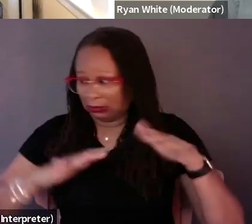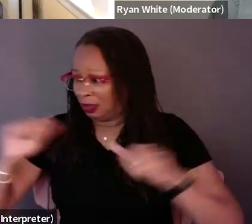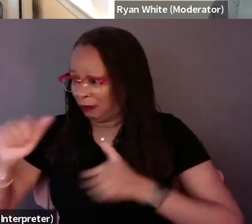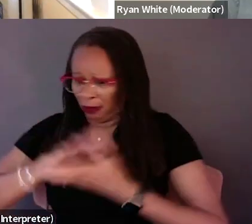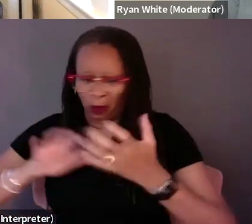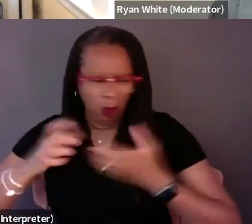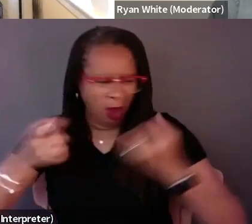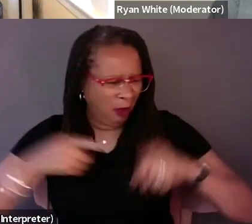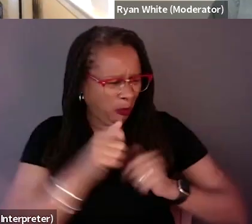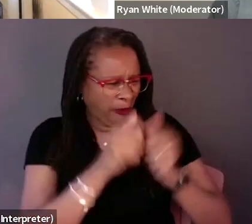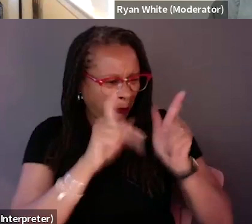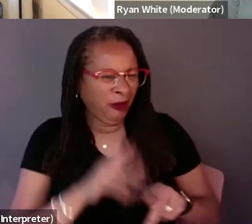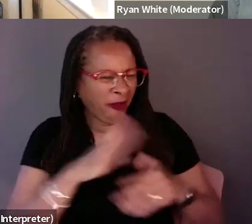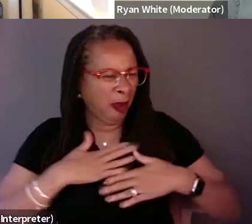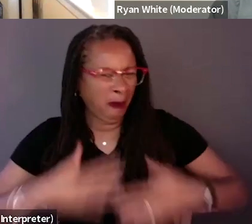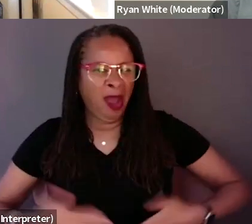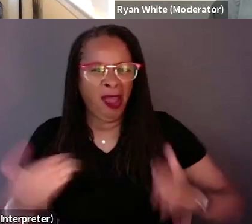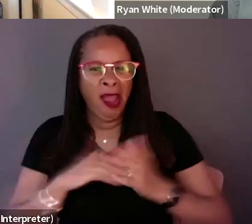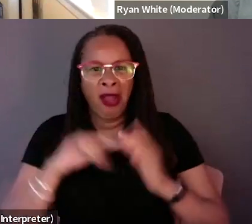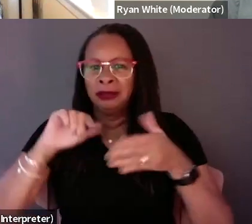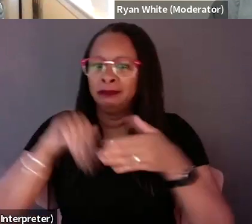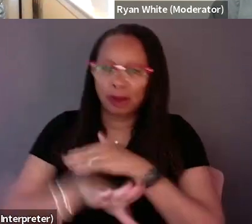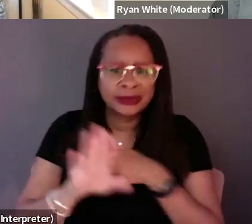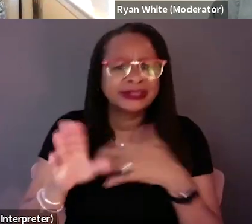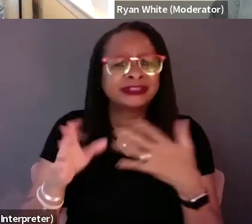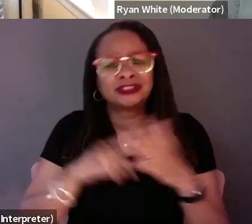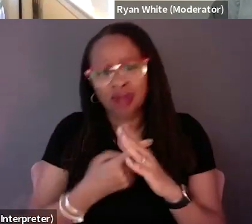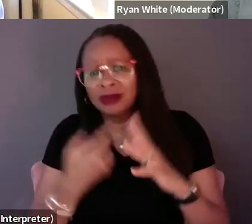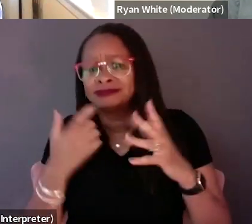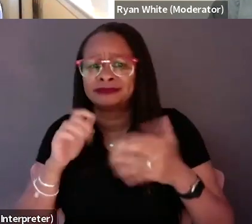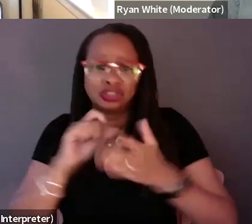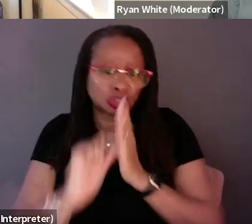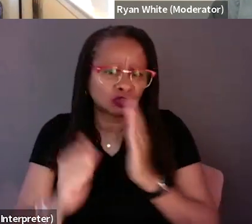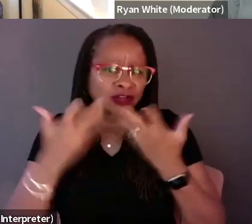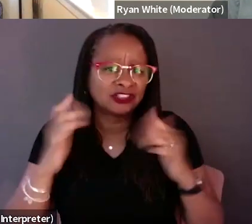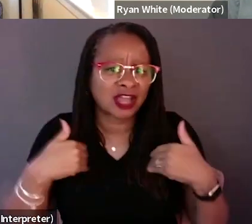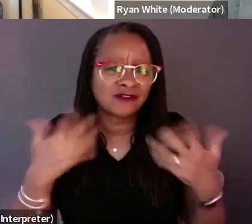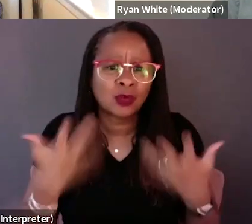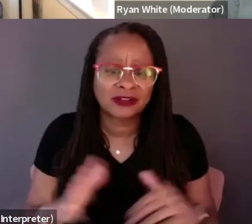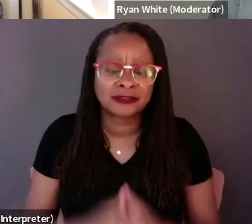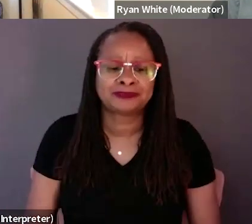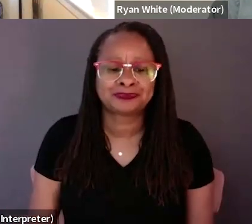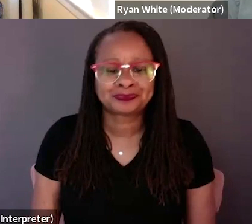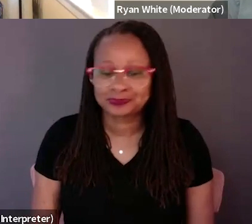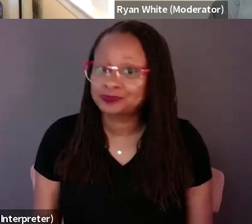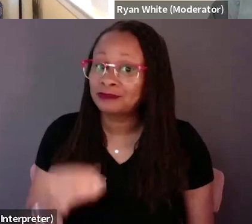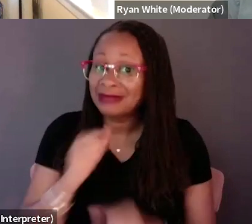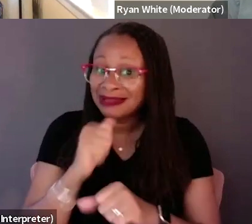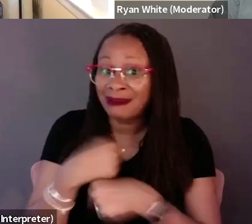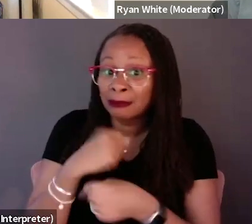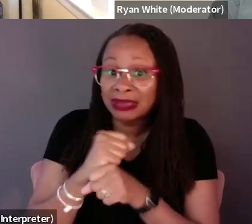like, wait, what's going on with that person's anatomy again, or what surgery did they have, and also not making